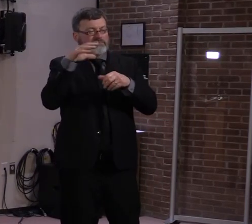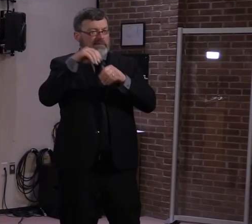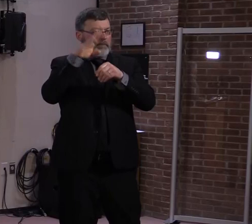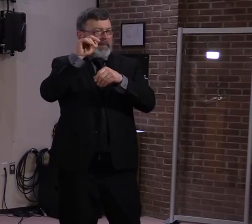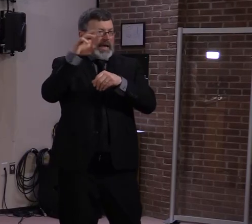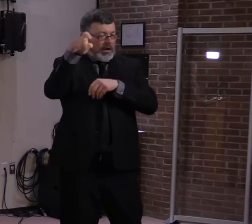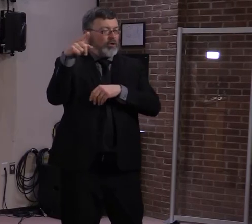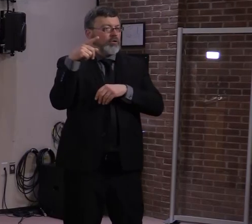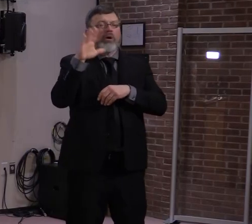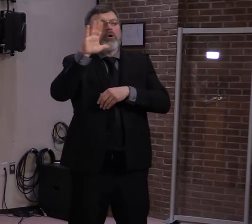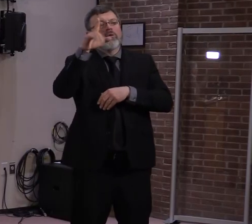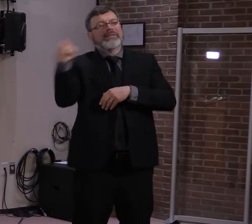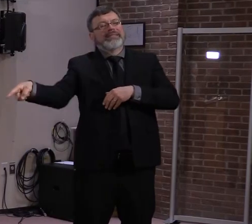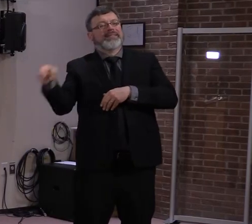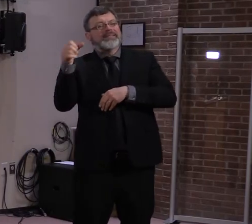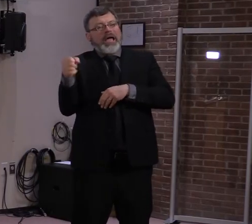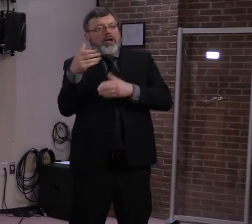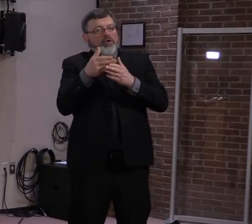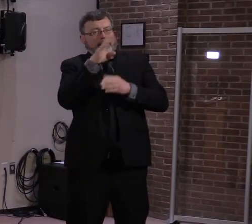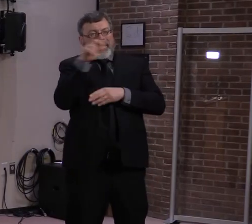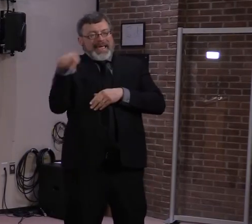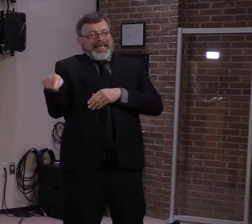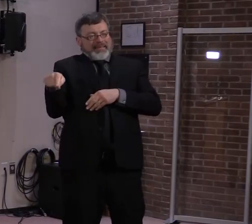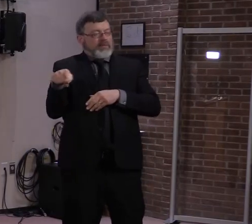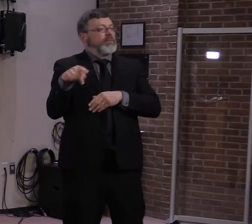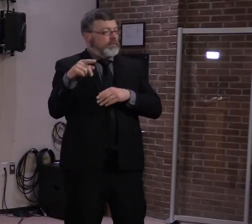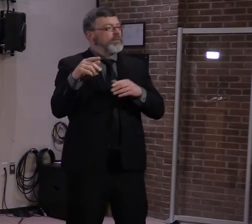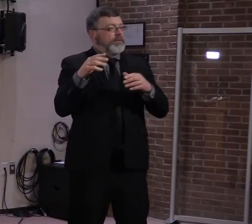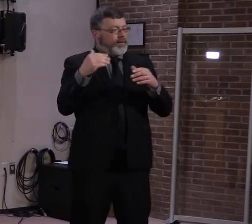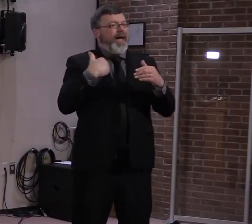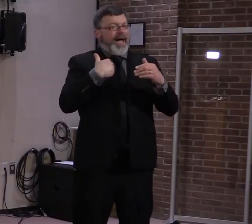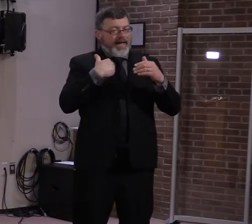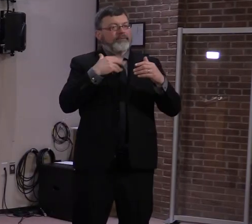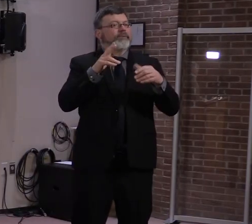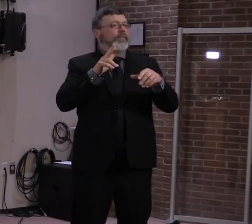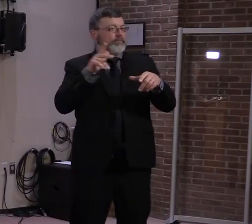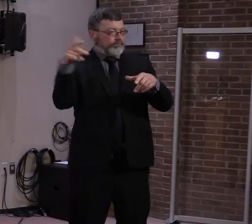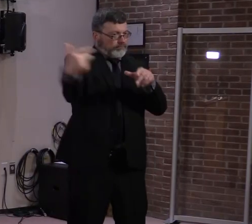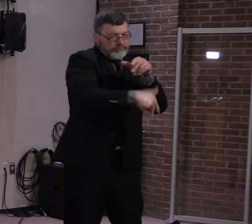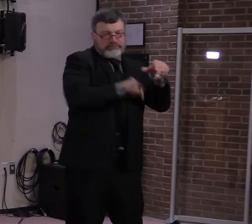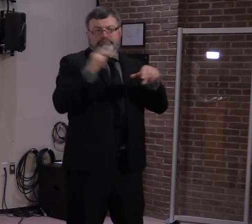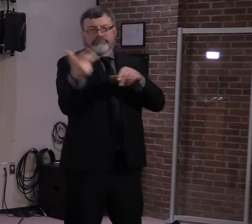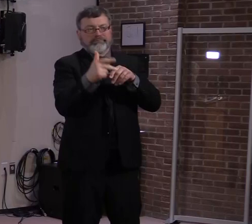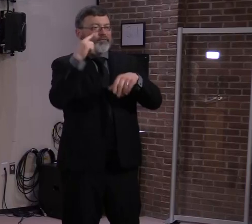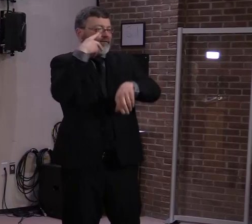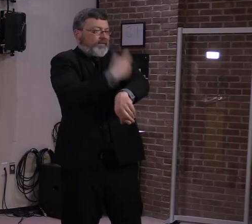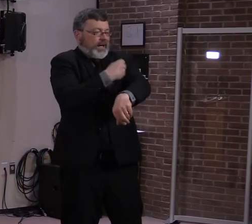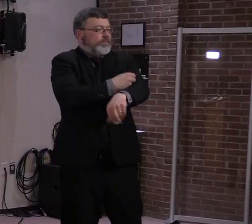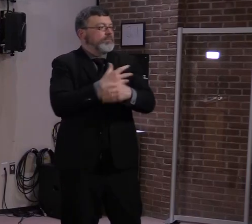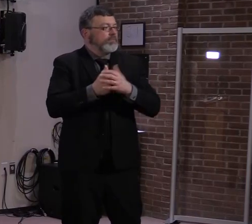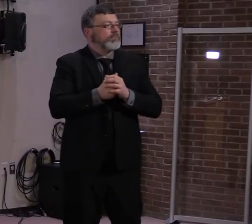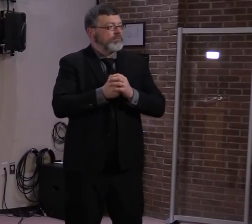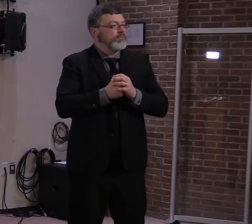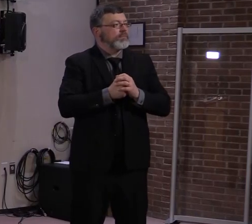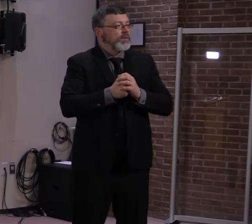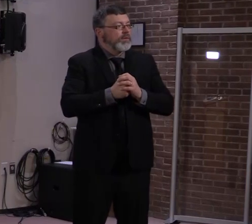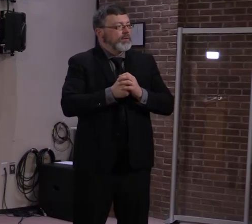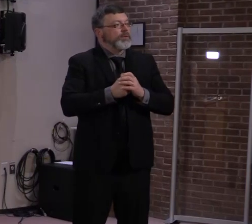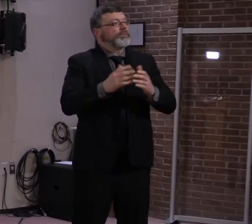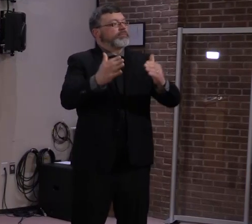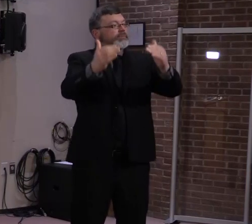Essex County on sort of that barnstorming tour that we did throughout using EMS. We're gonna do that again